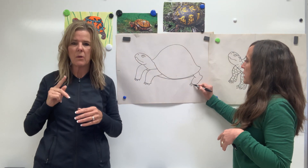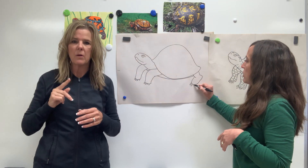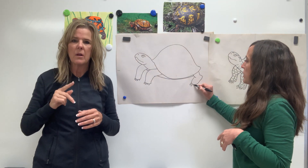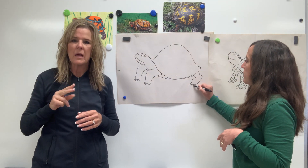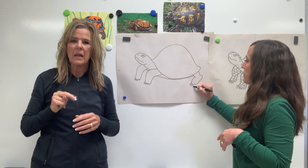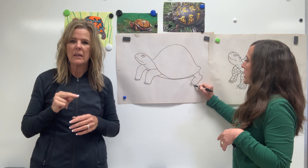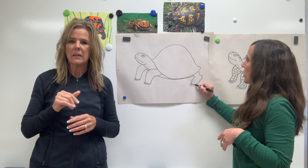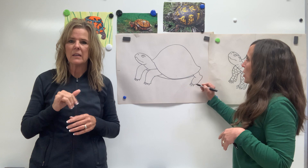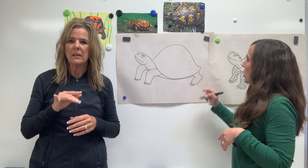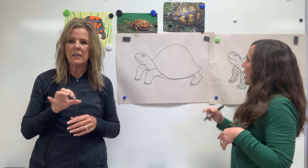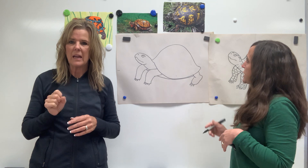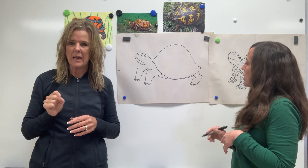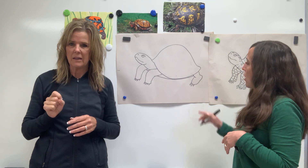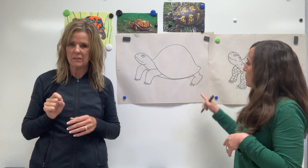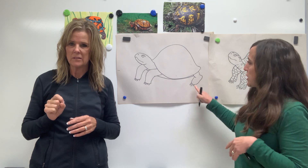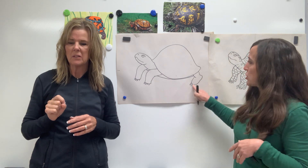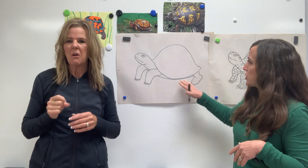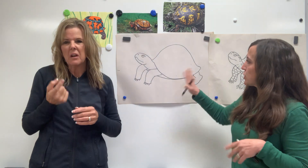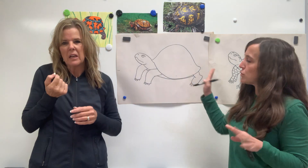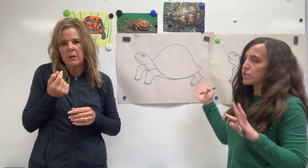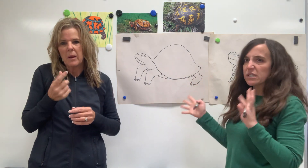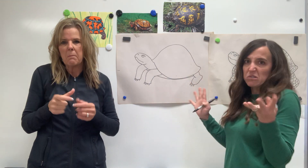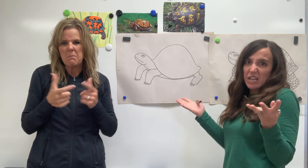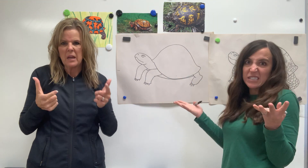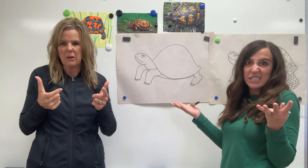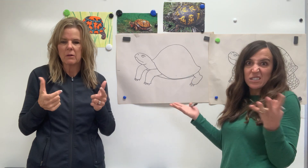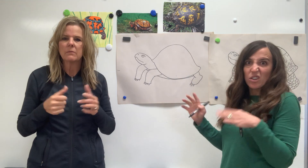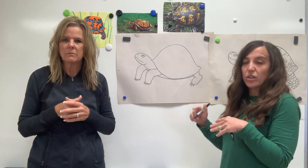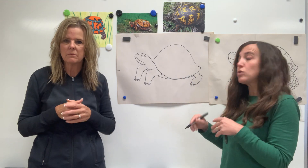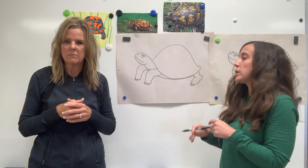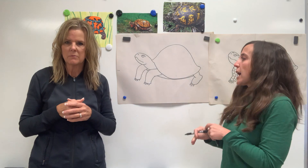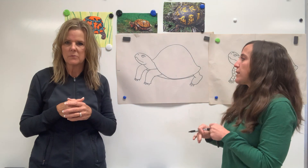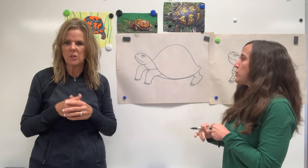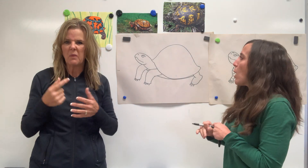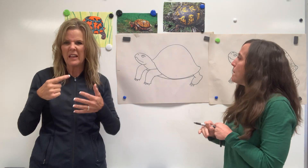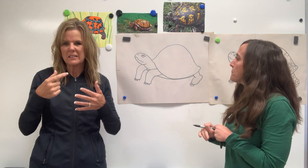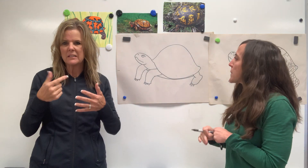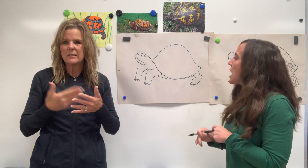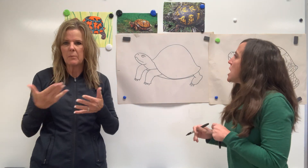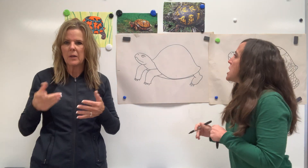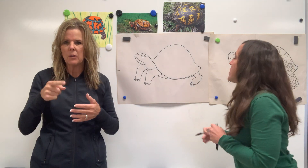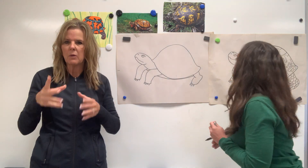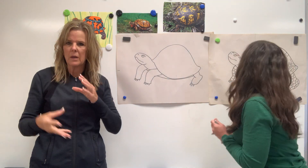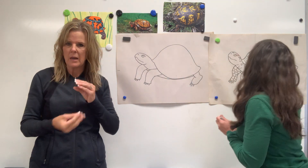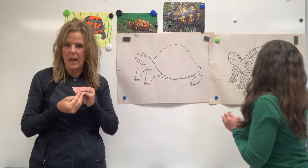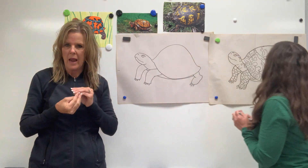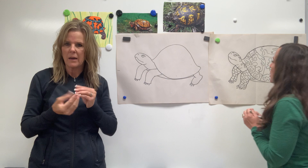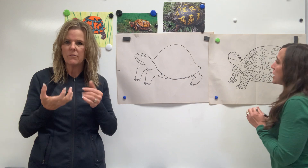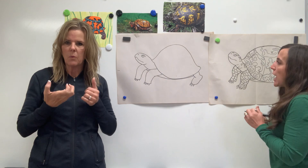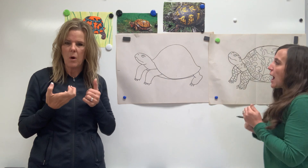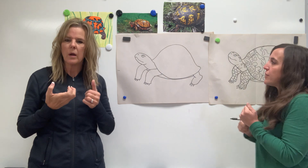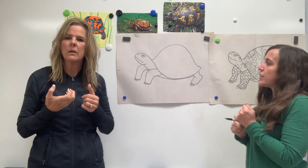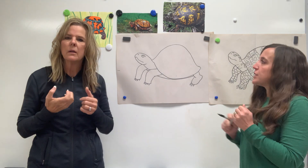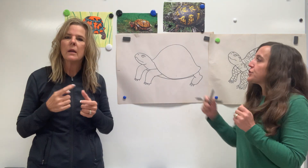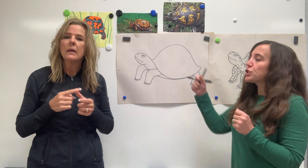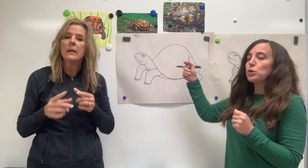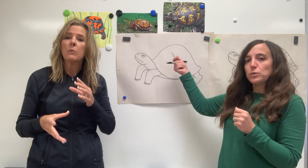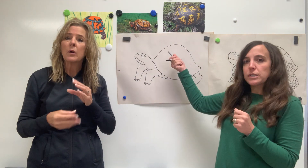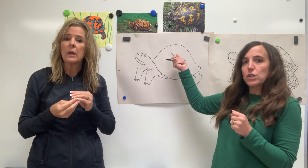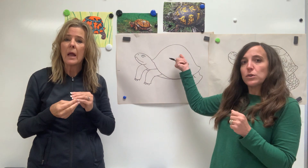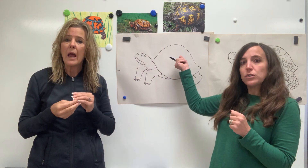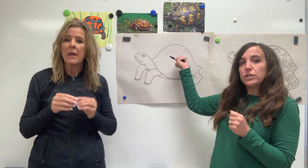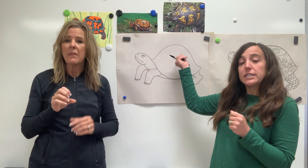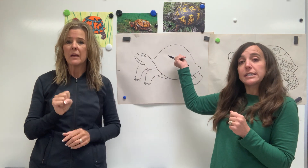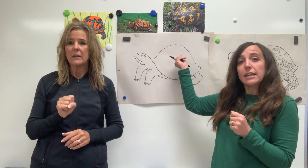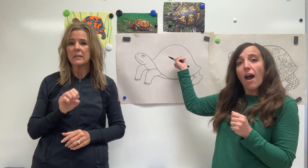even a little bit bigger, I saw on pictures. So just, that's a detail that you can add if you want. Then we are gonna add the